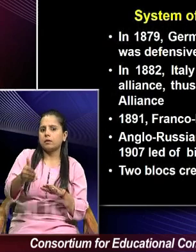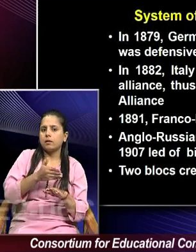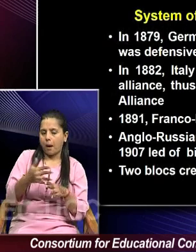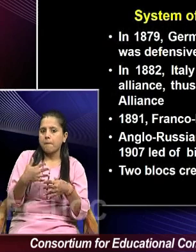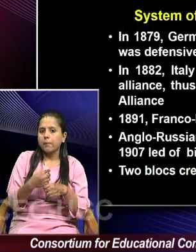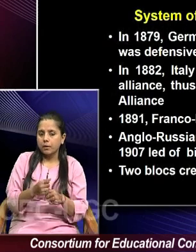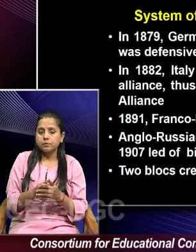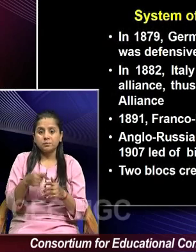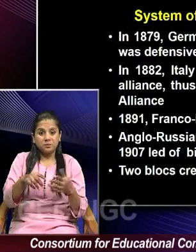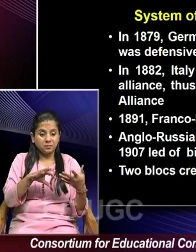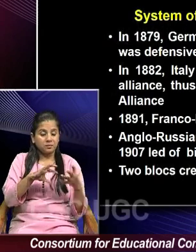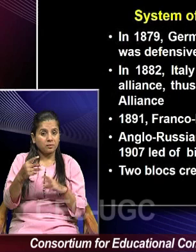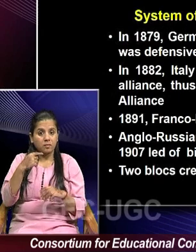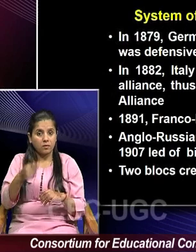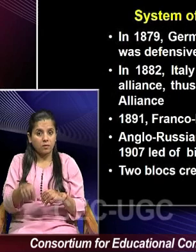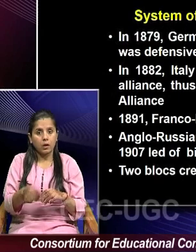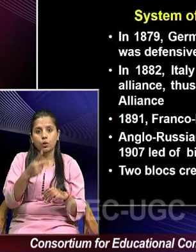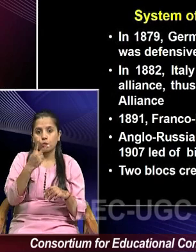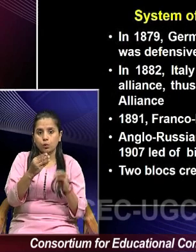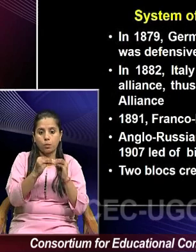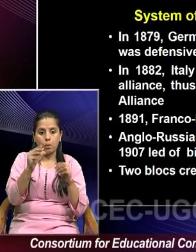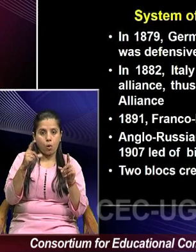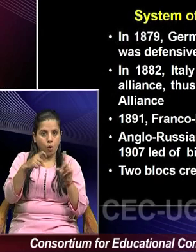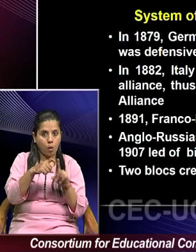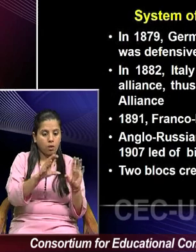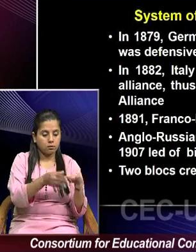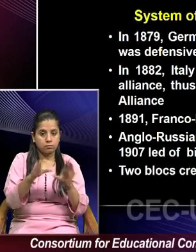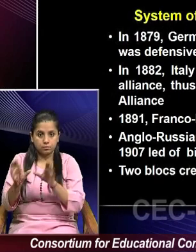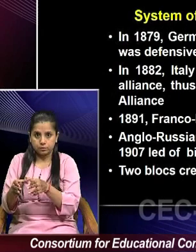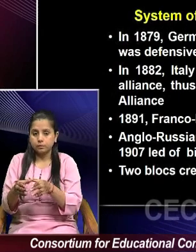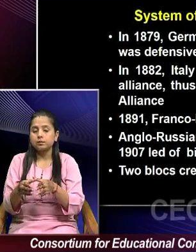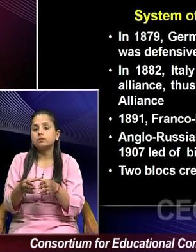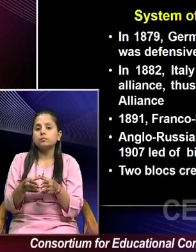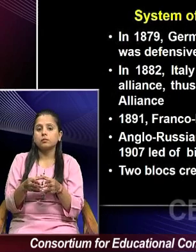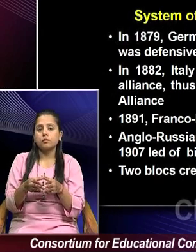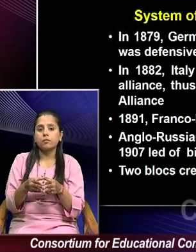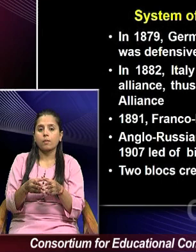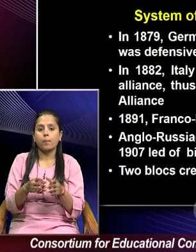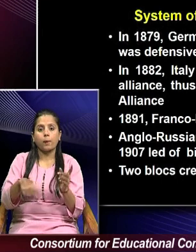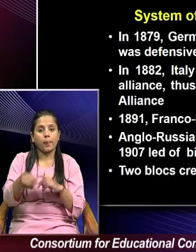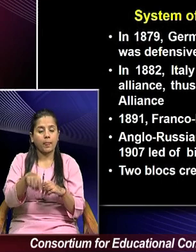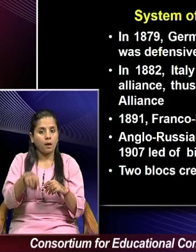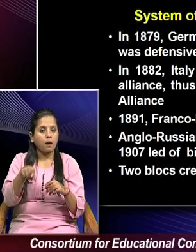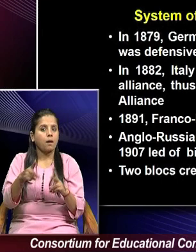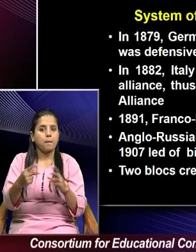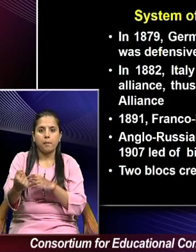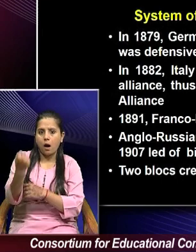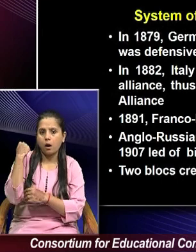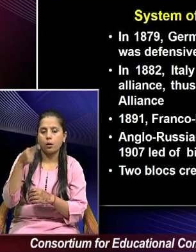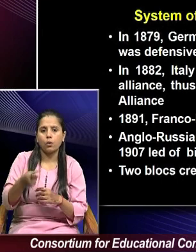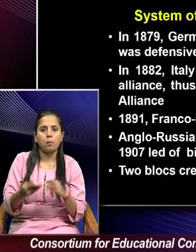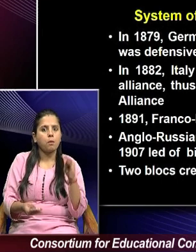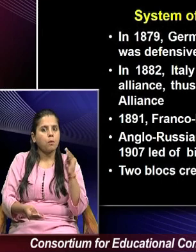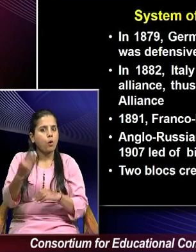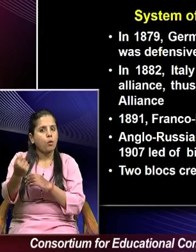this creation of two blocks, how the allied powers and the Axis